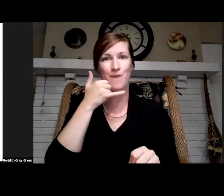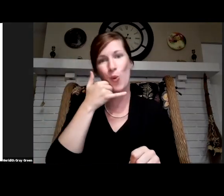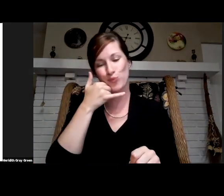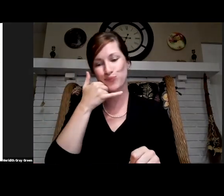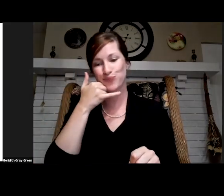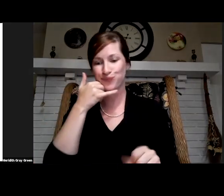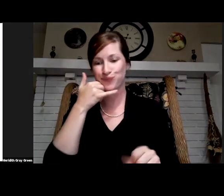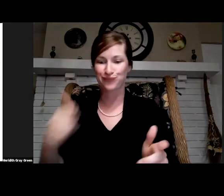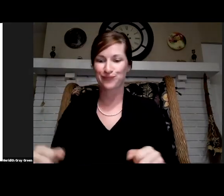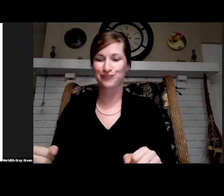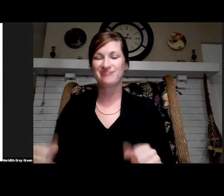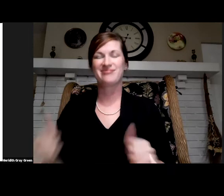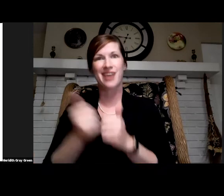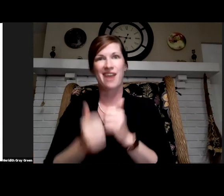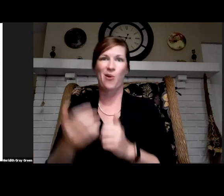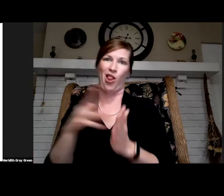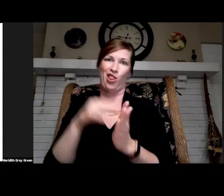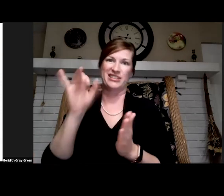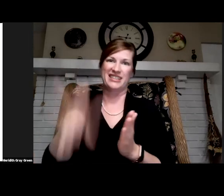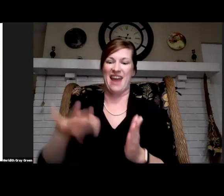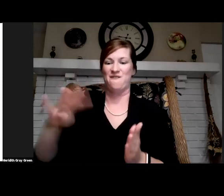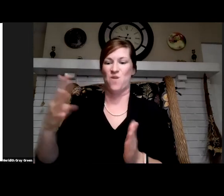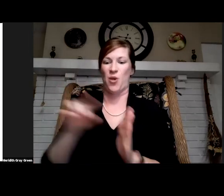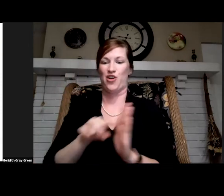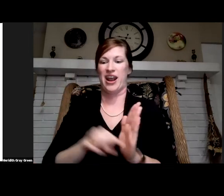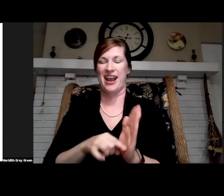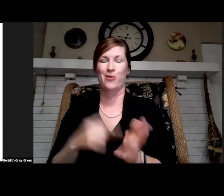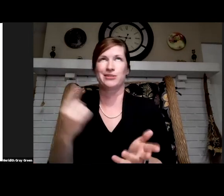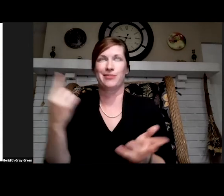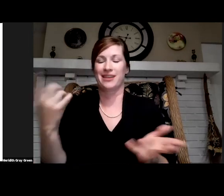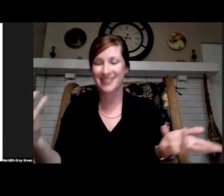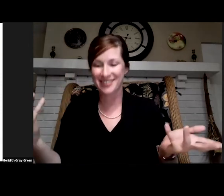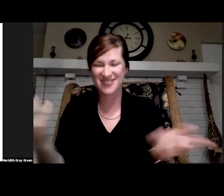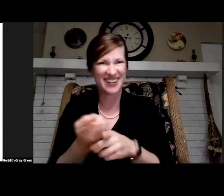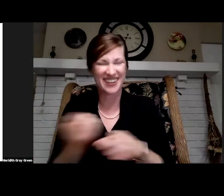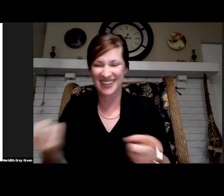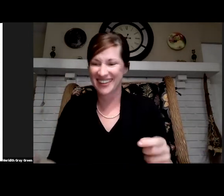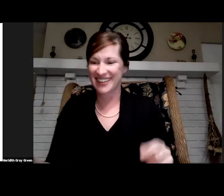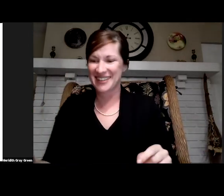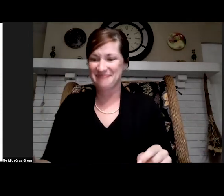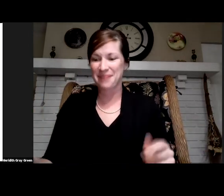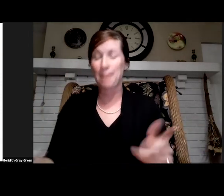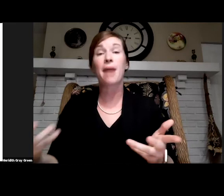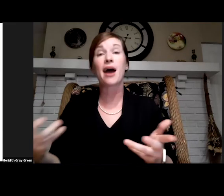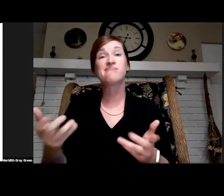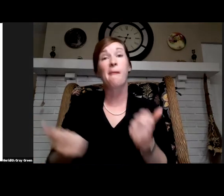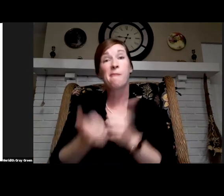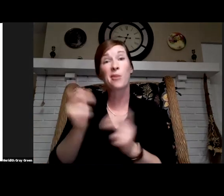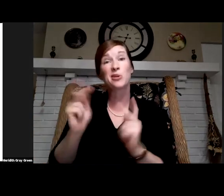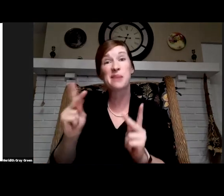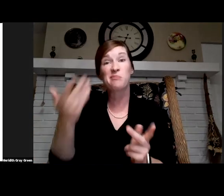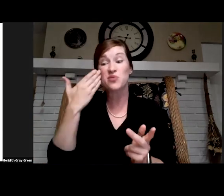Alexander Graham Bell is best known as the inventor of the telephone. Everyone learns that in fourth grade or something, right?